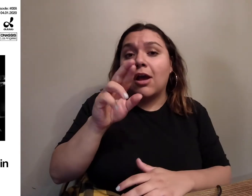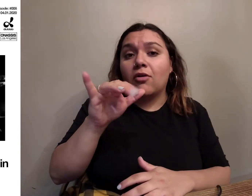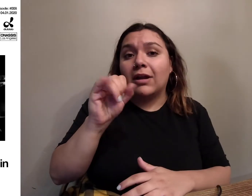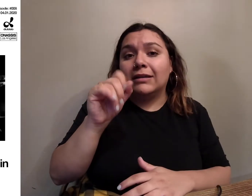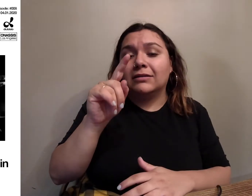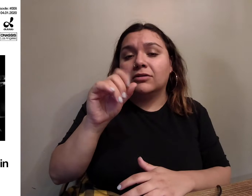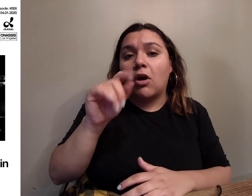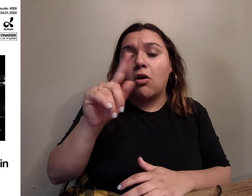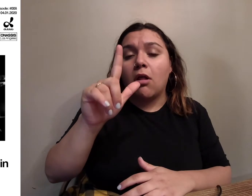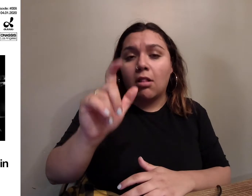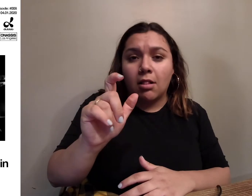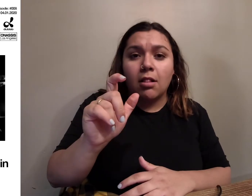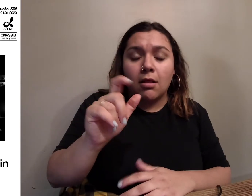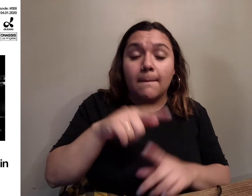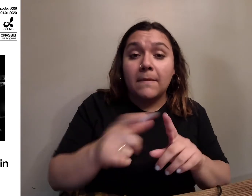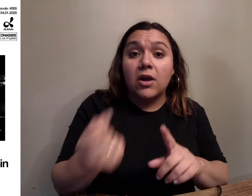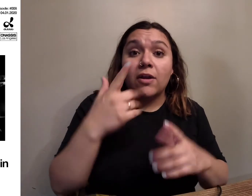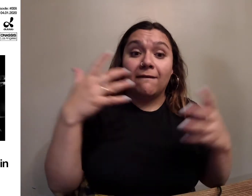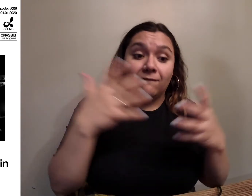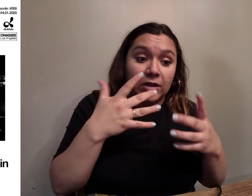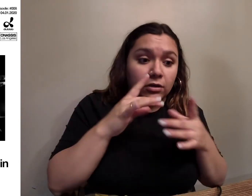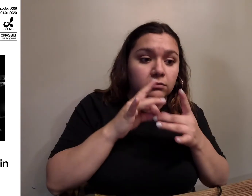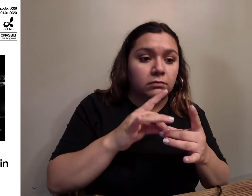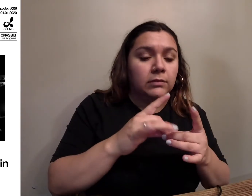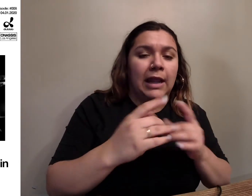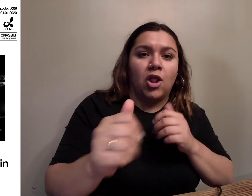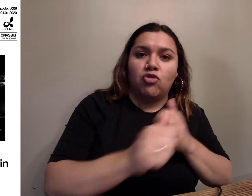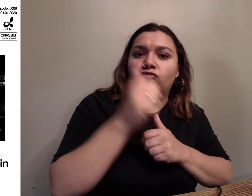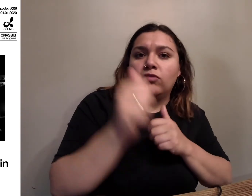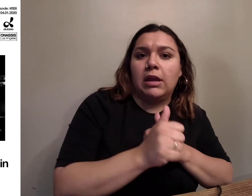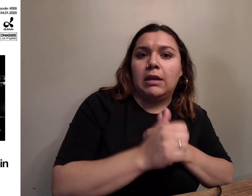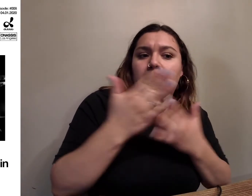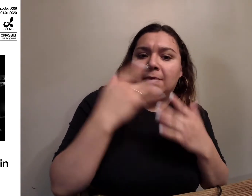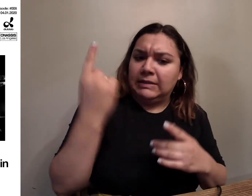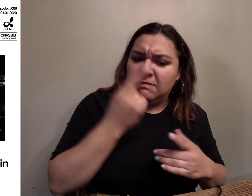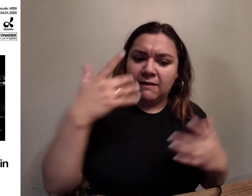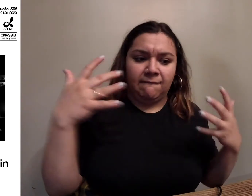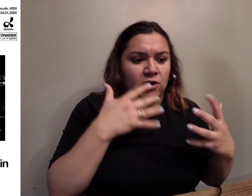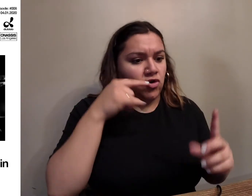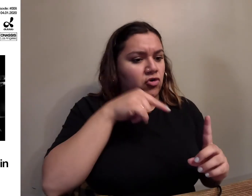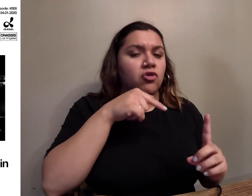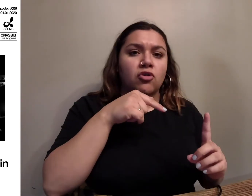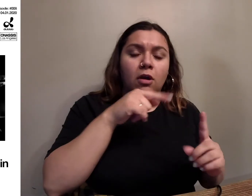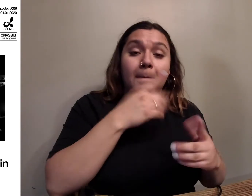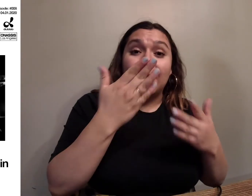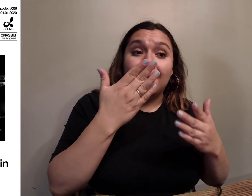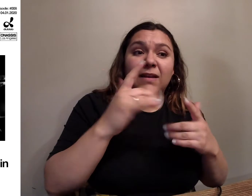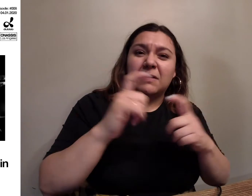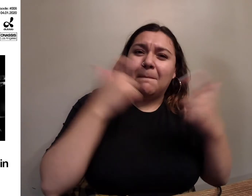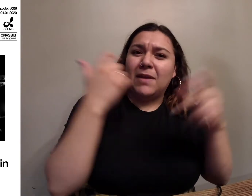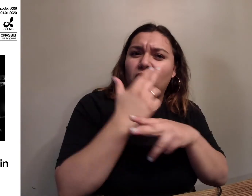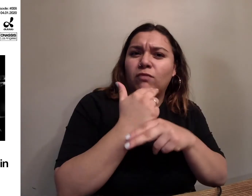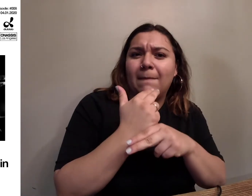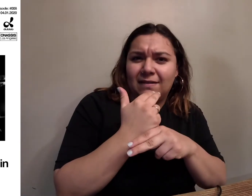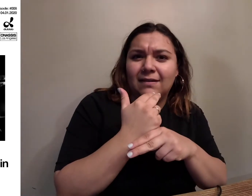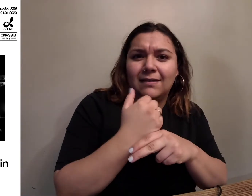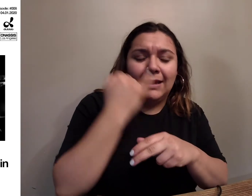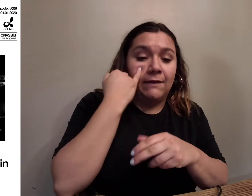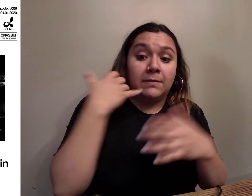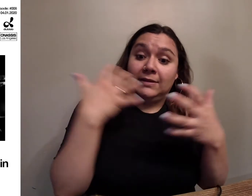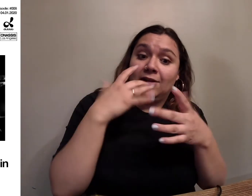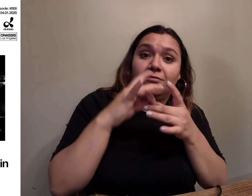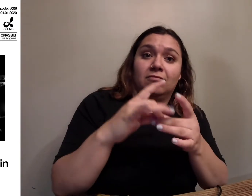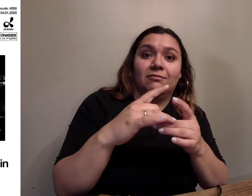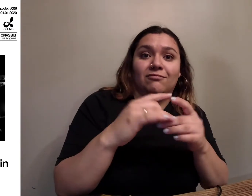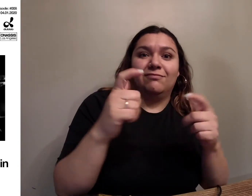is a fear of something that threatens, whether that could be something I'm scared of, like a giant rabbit. If I'm scared of giant rabbits, the